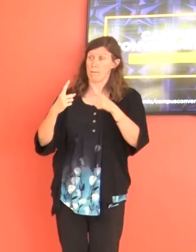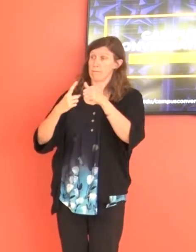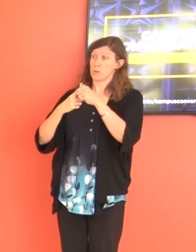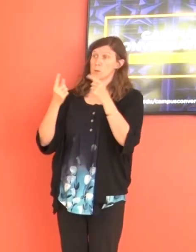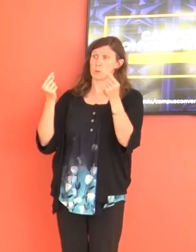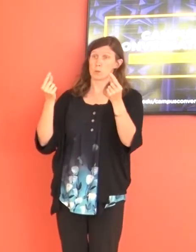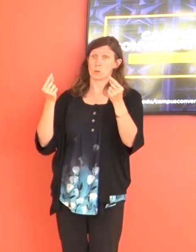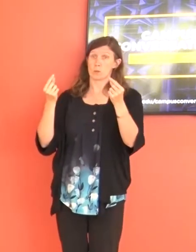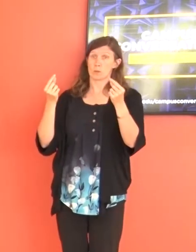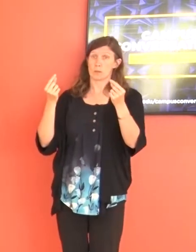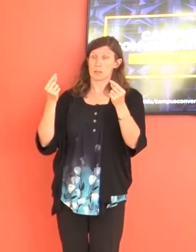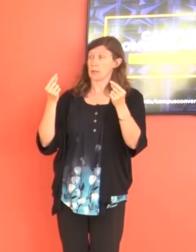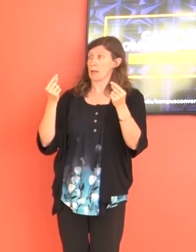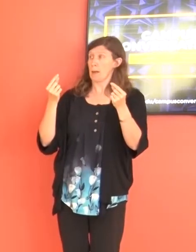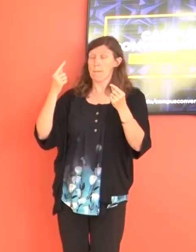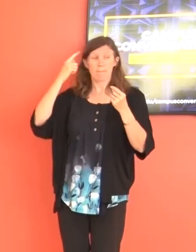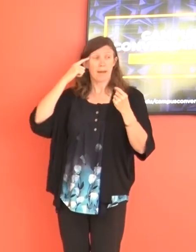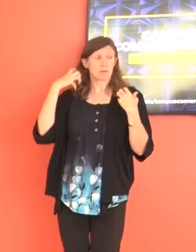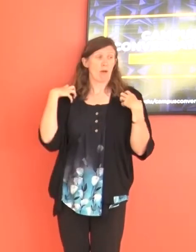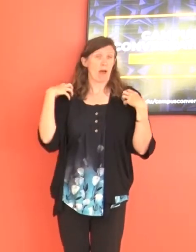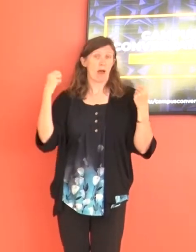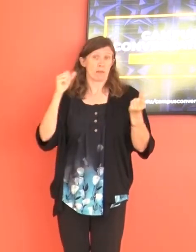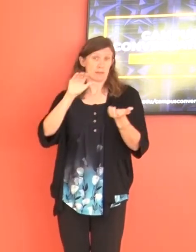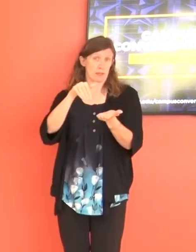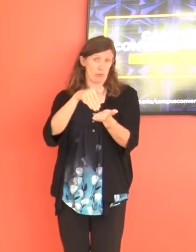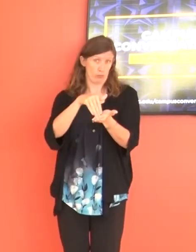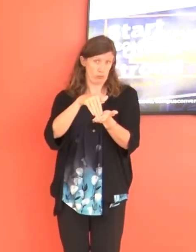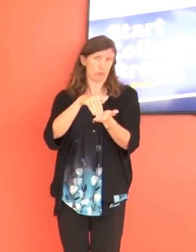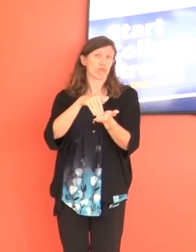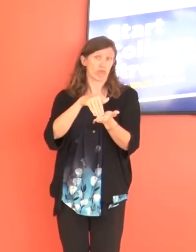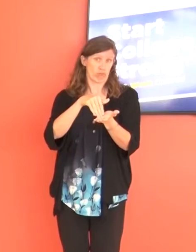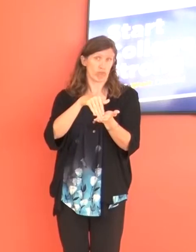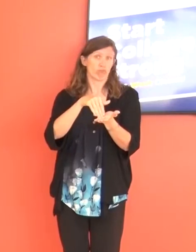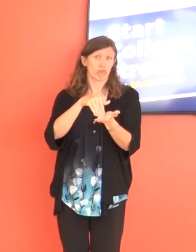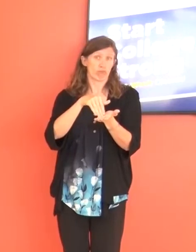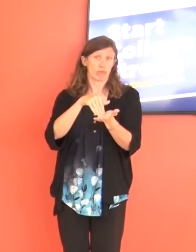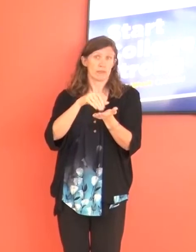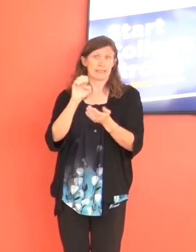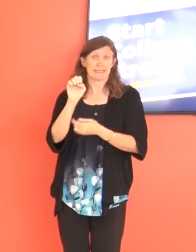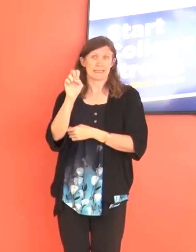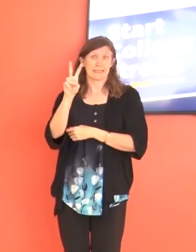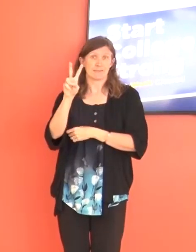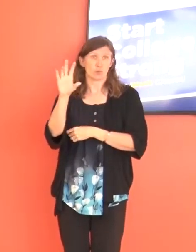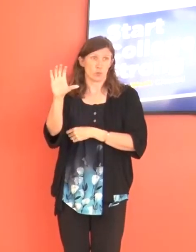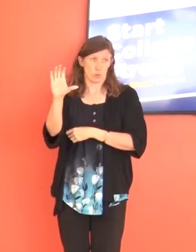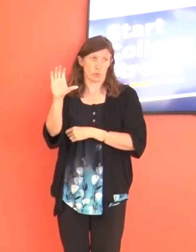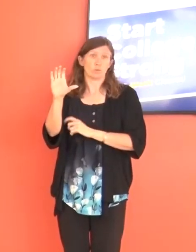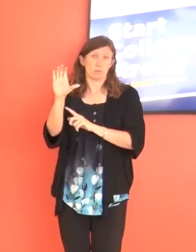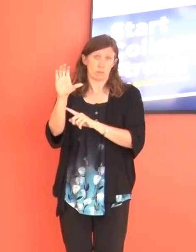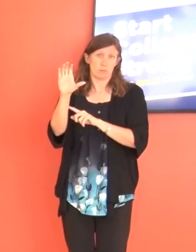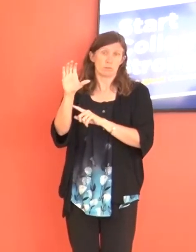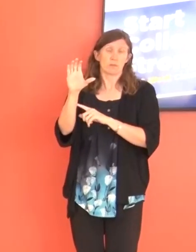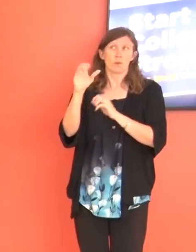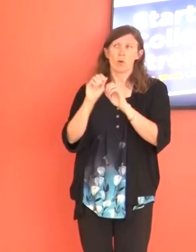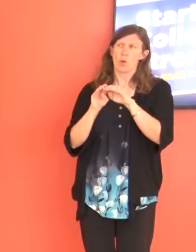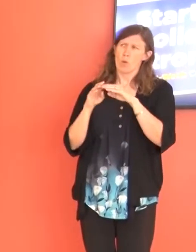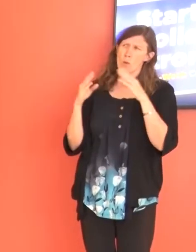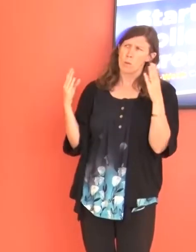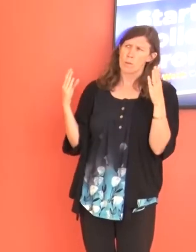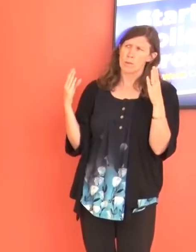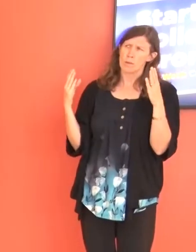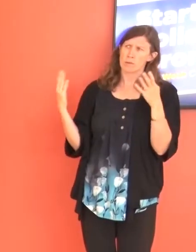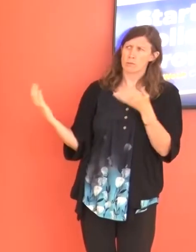that is a mental health center that will be on the Eastview campus. And that's opening up